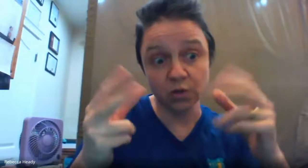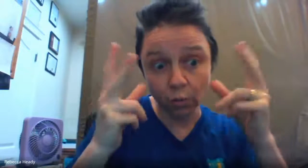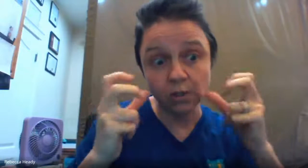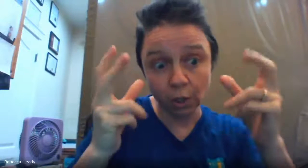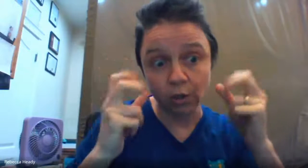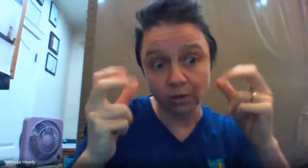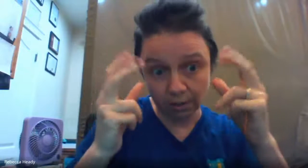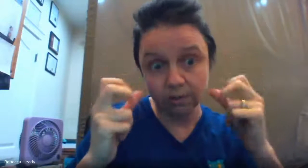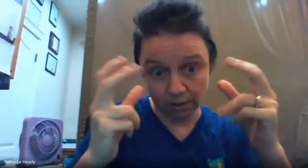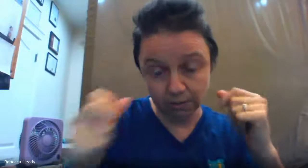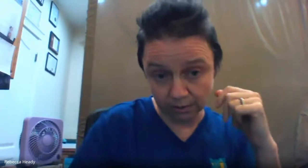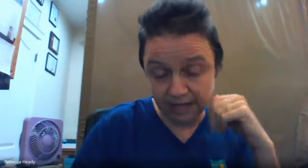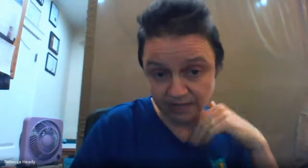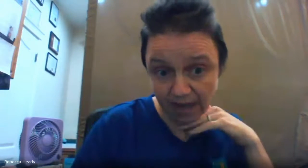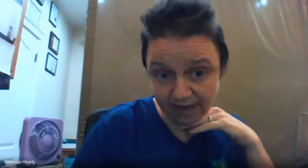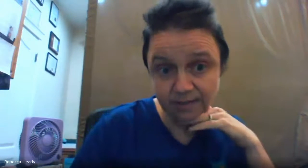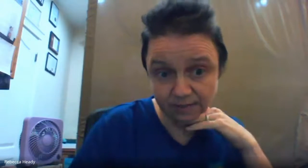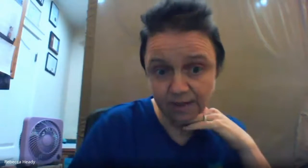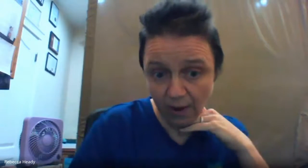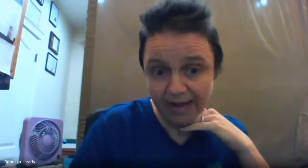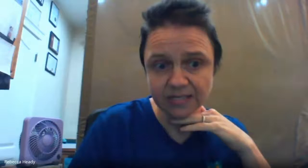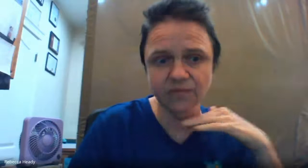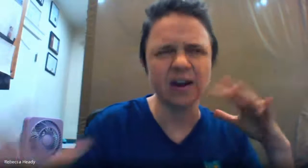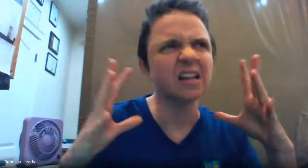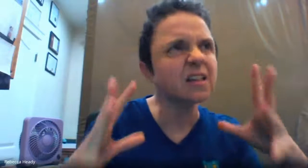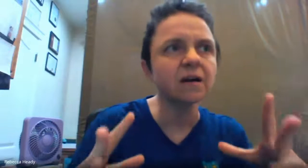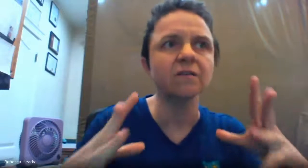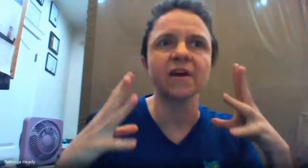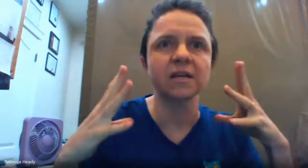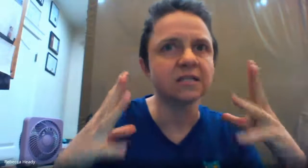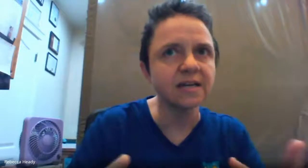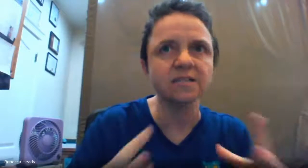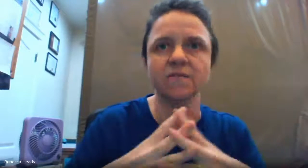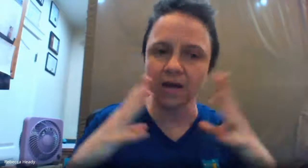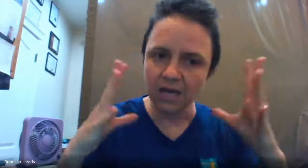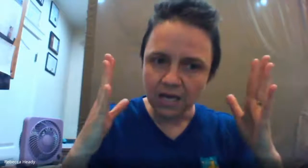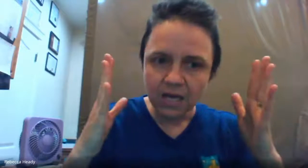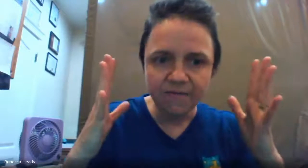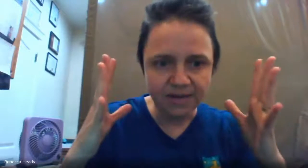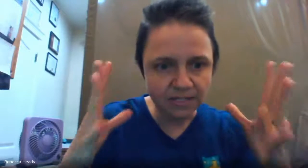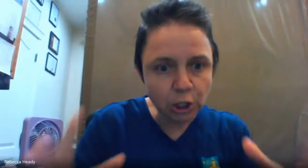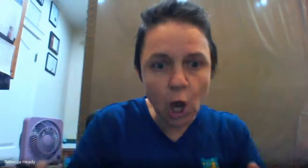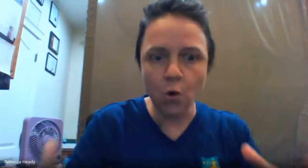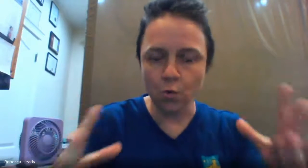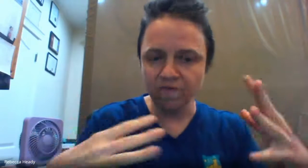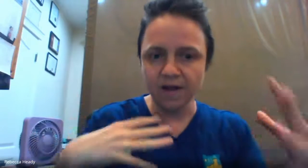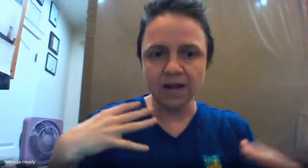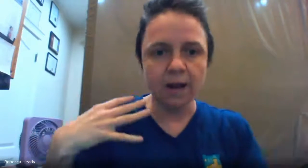learn lots of signs that way. And he's very clear, very concise, very slow, very